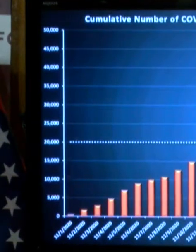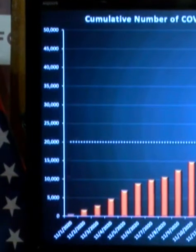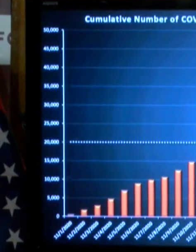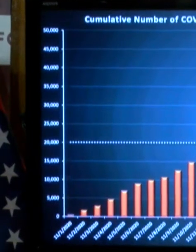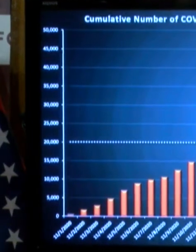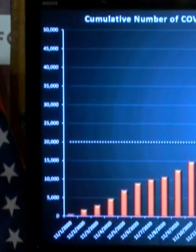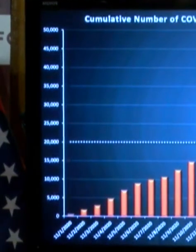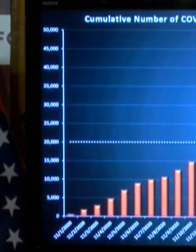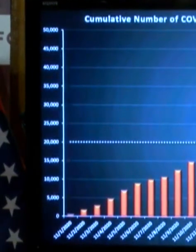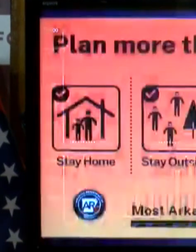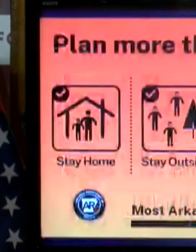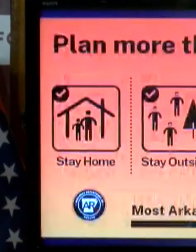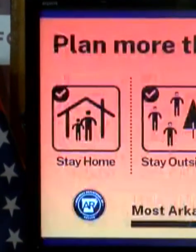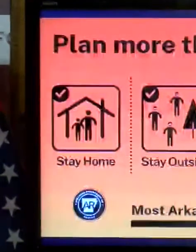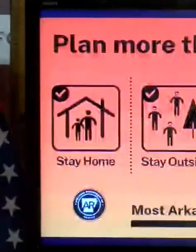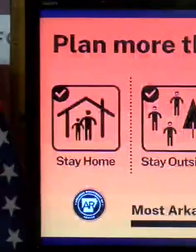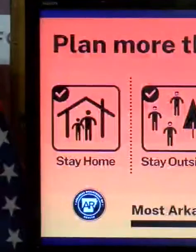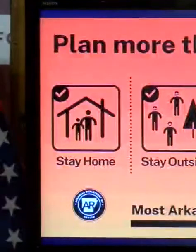have that information.